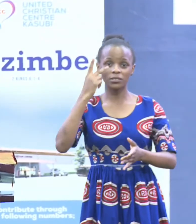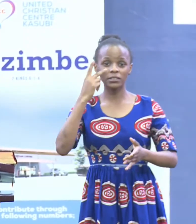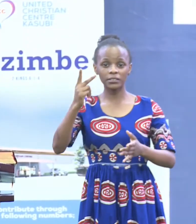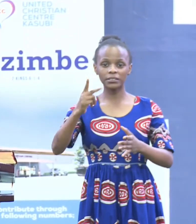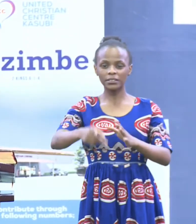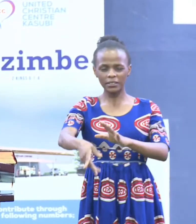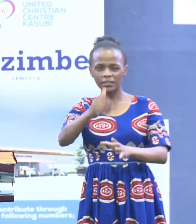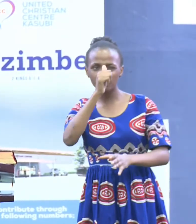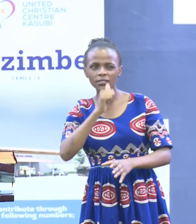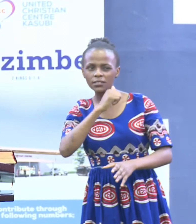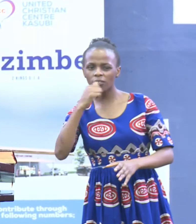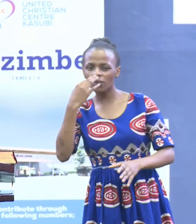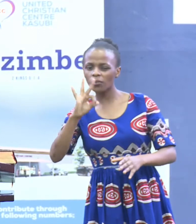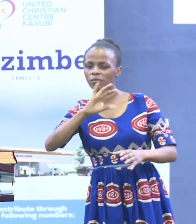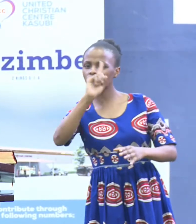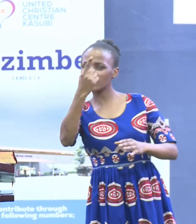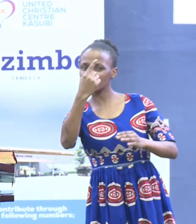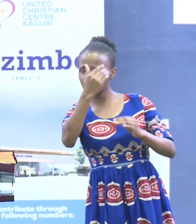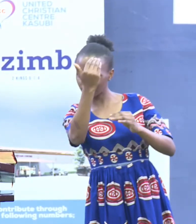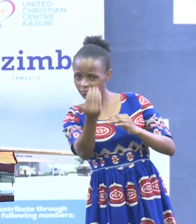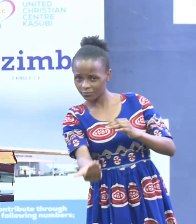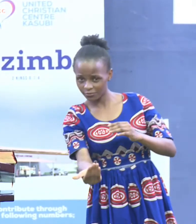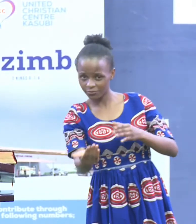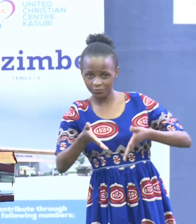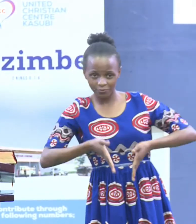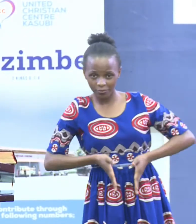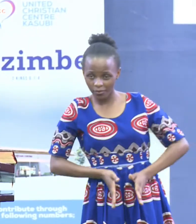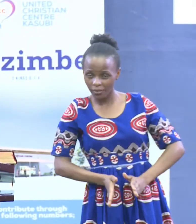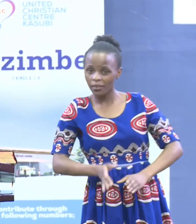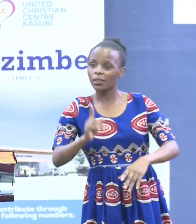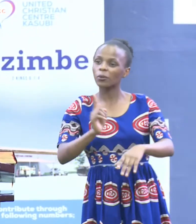you will see that this mystery of the firstborn,